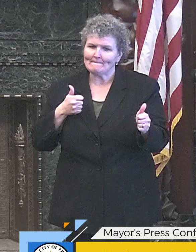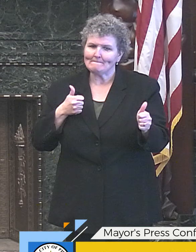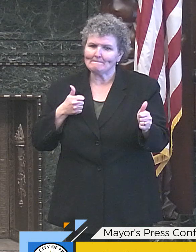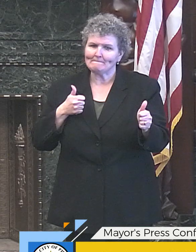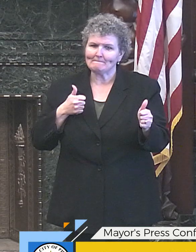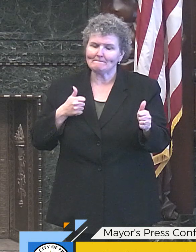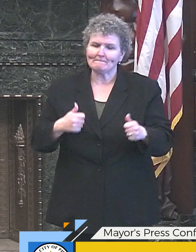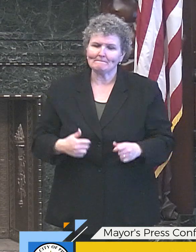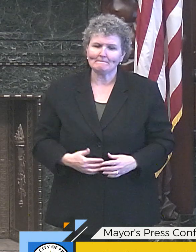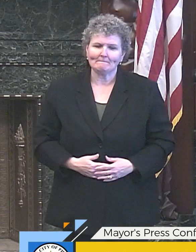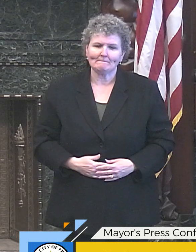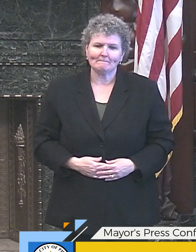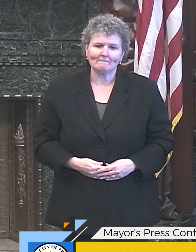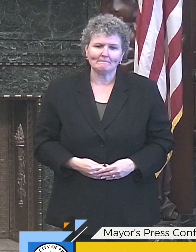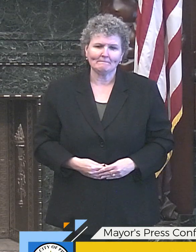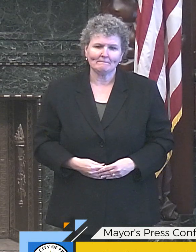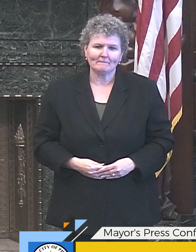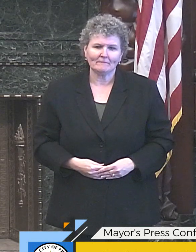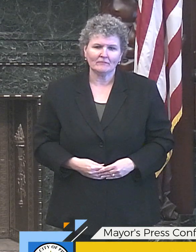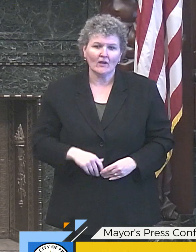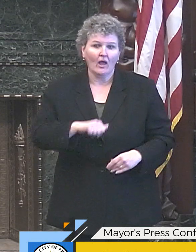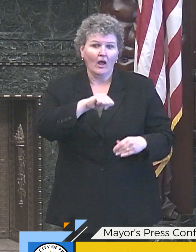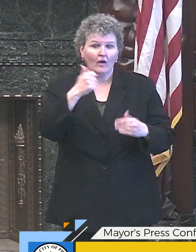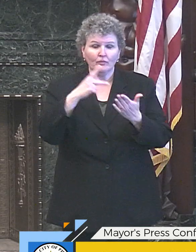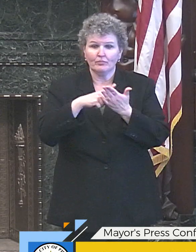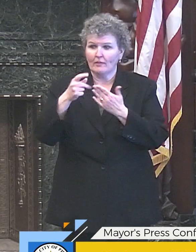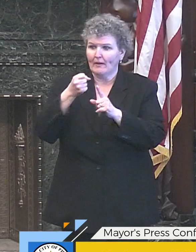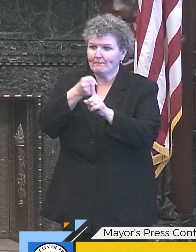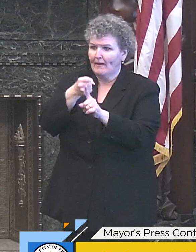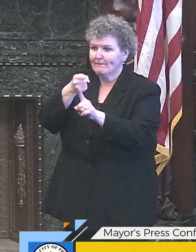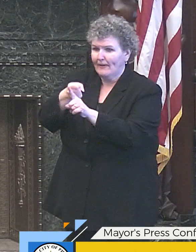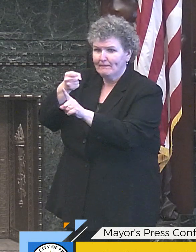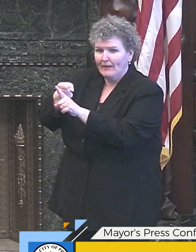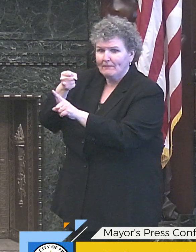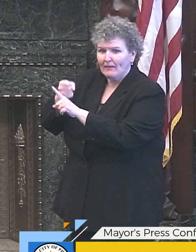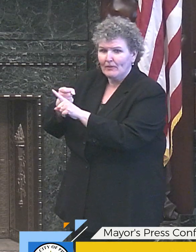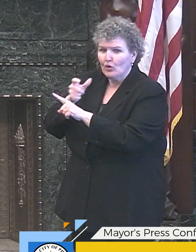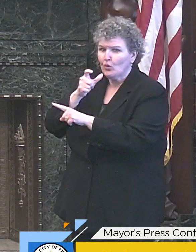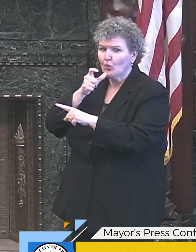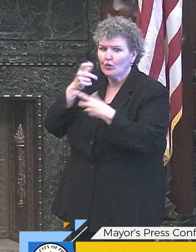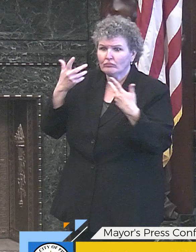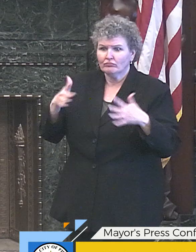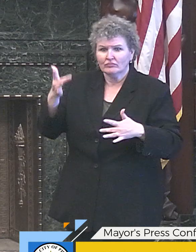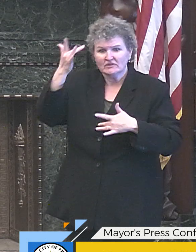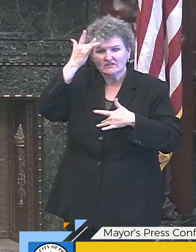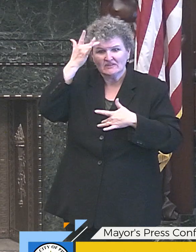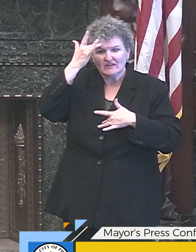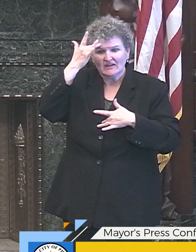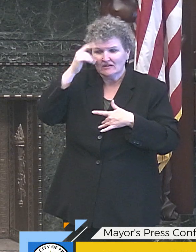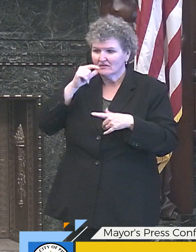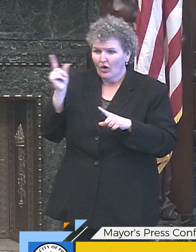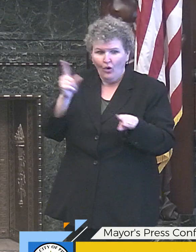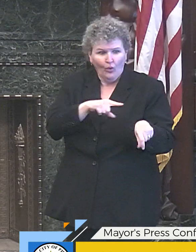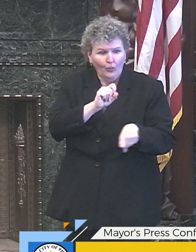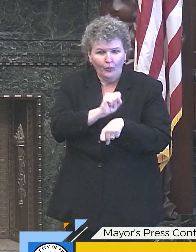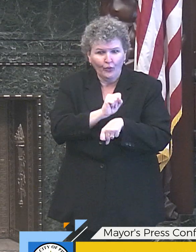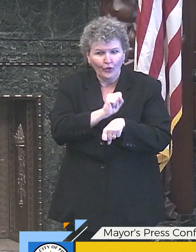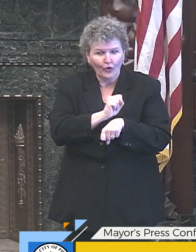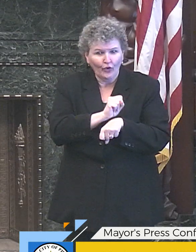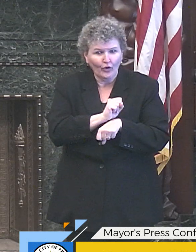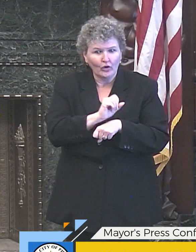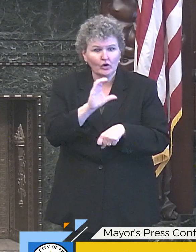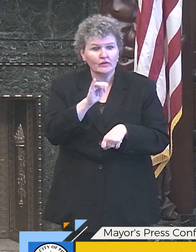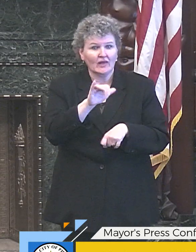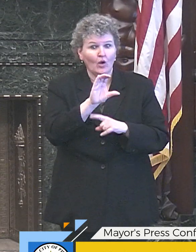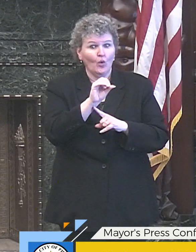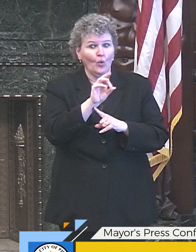affecting any other city programs? My understanding is all of our core services are